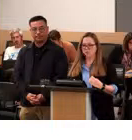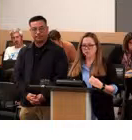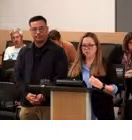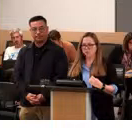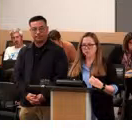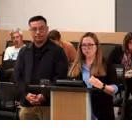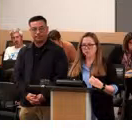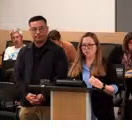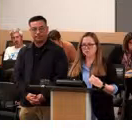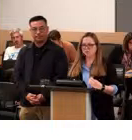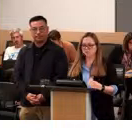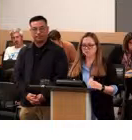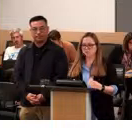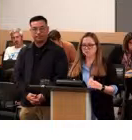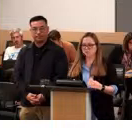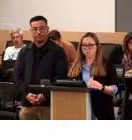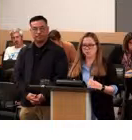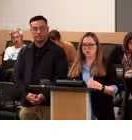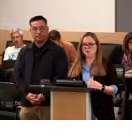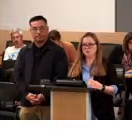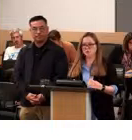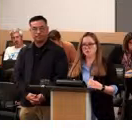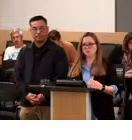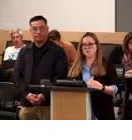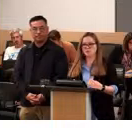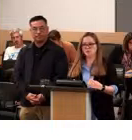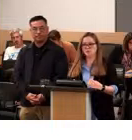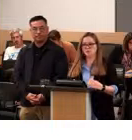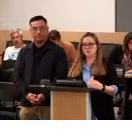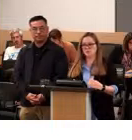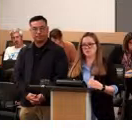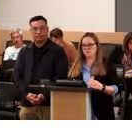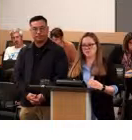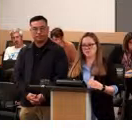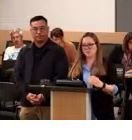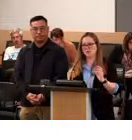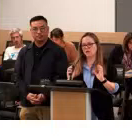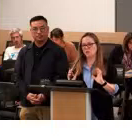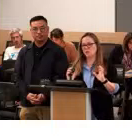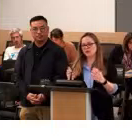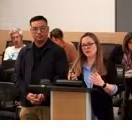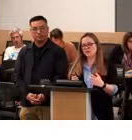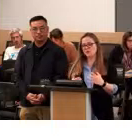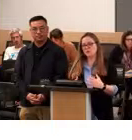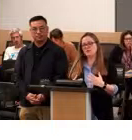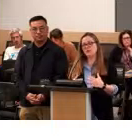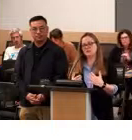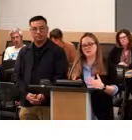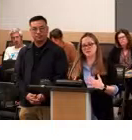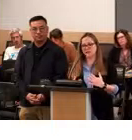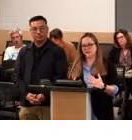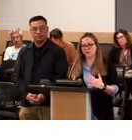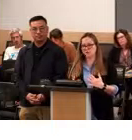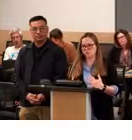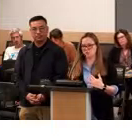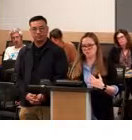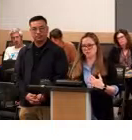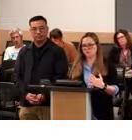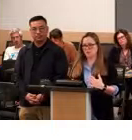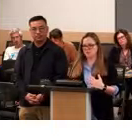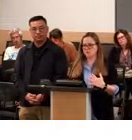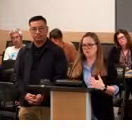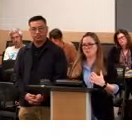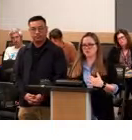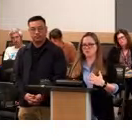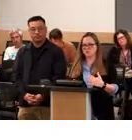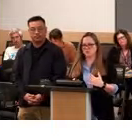we know that we need to continue to support our school site professional learning teams in realizing what that looks like at their school site